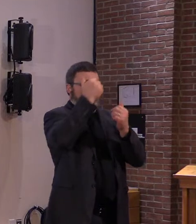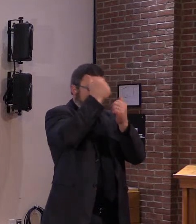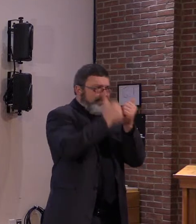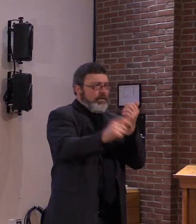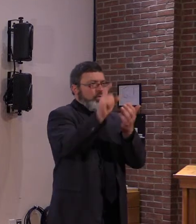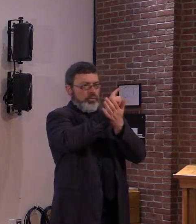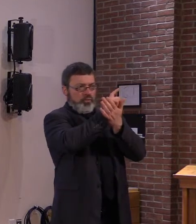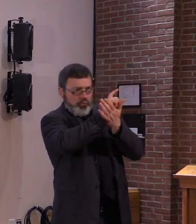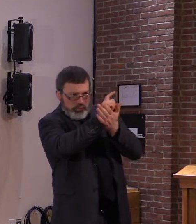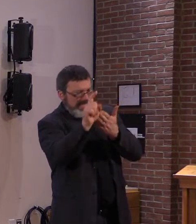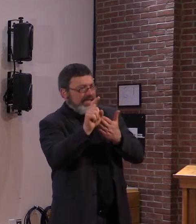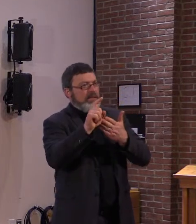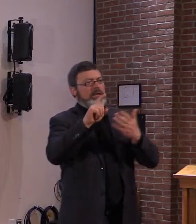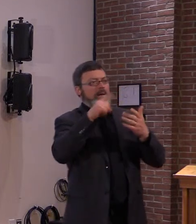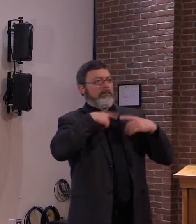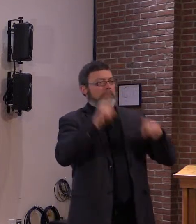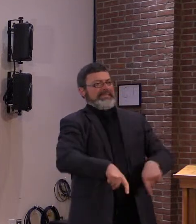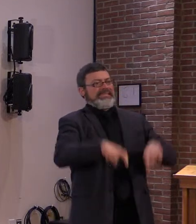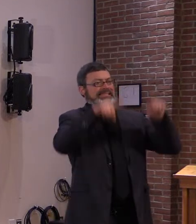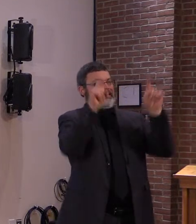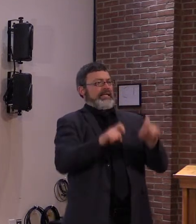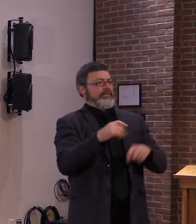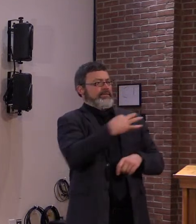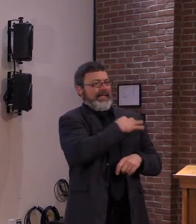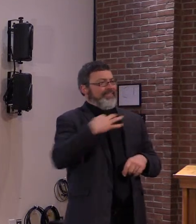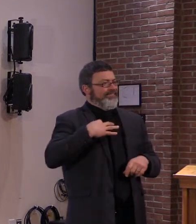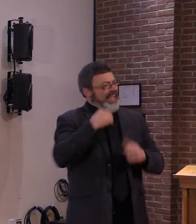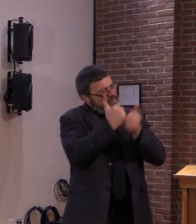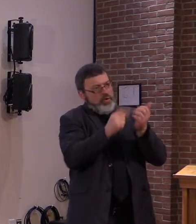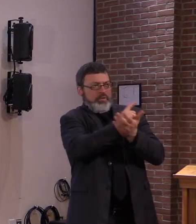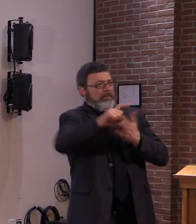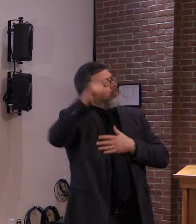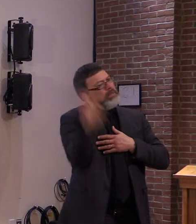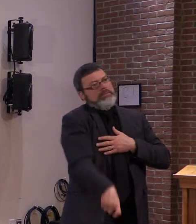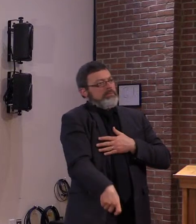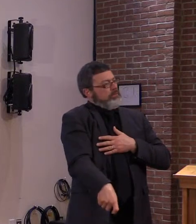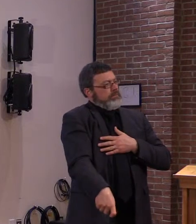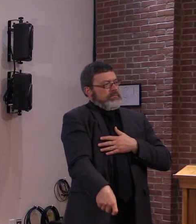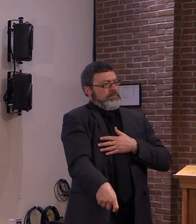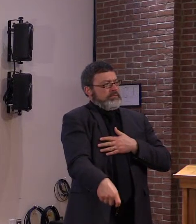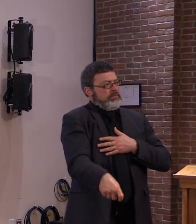terms of which district and whether any were concentrated in a single school.